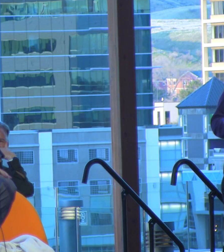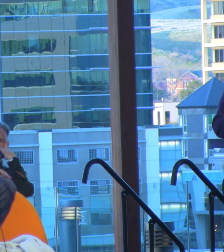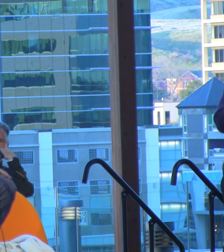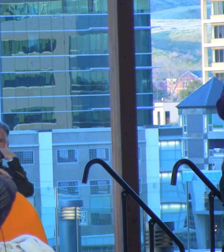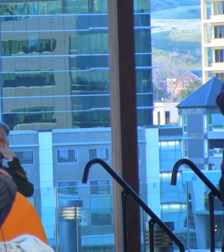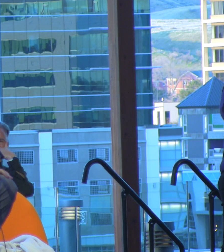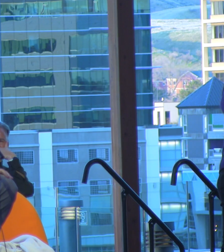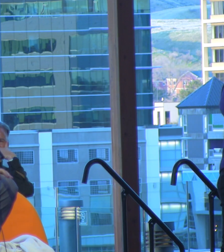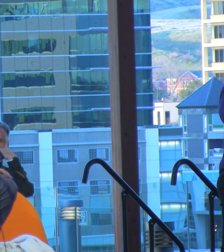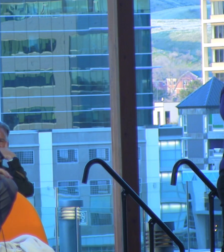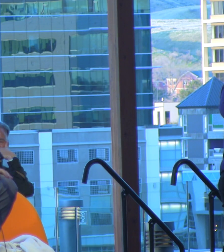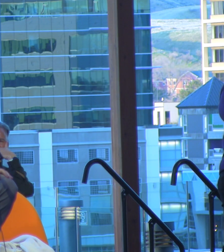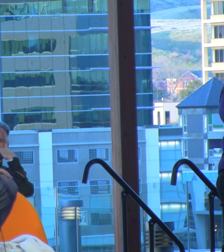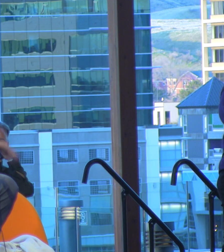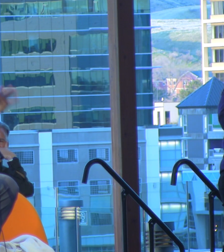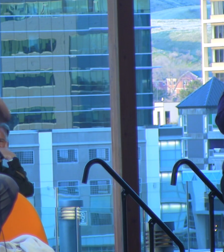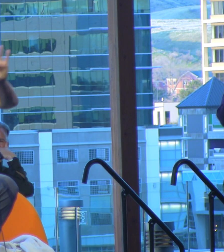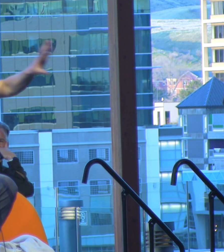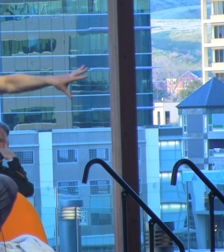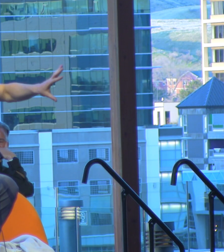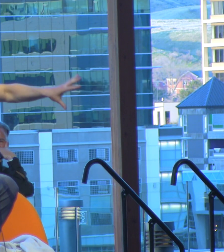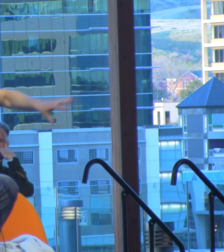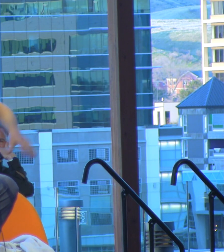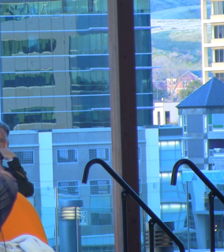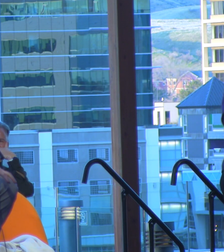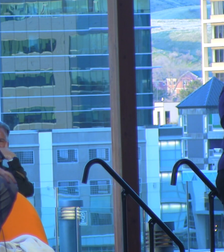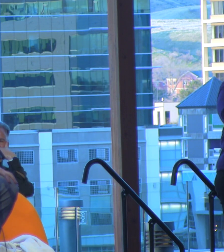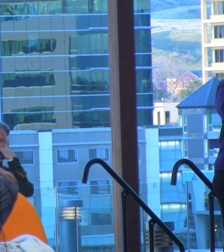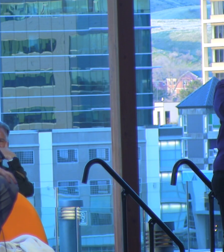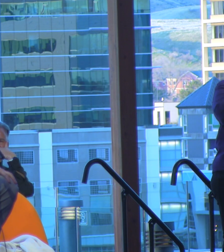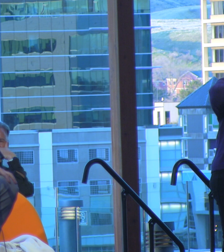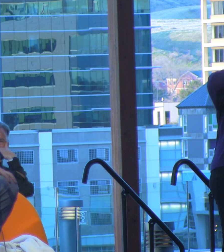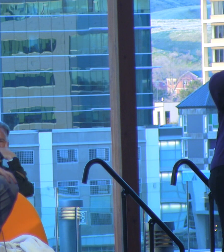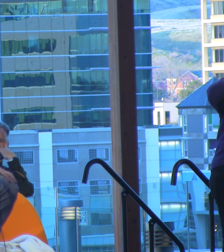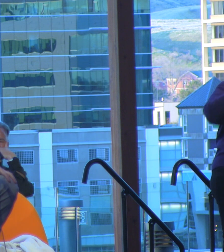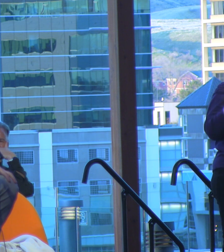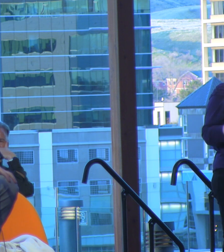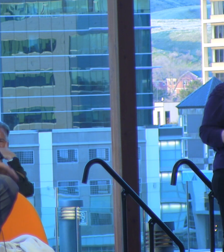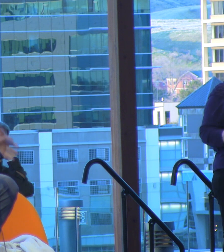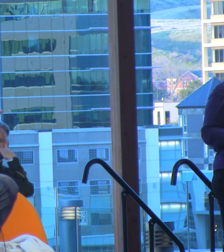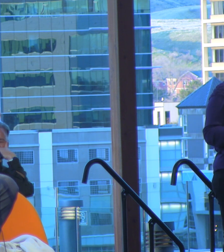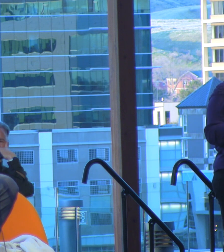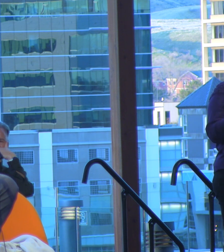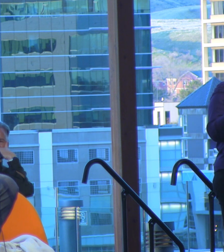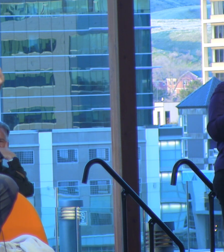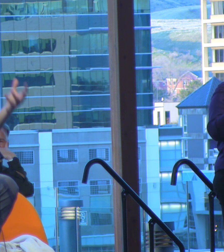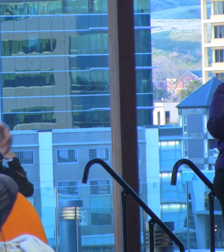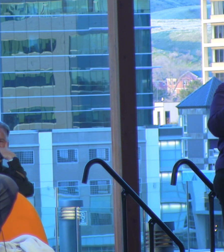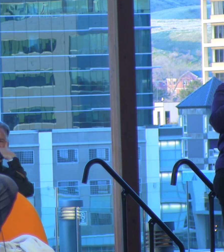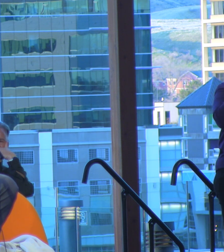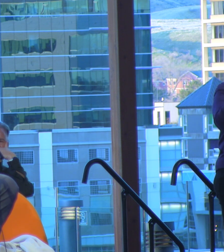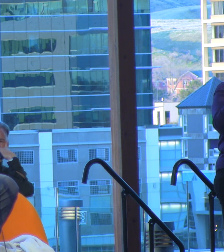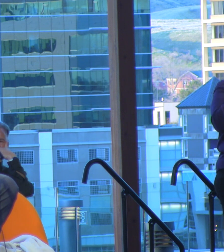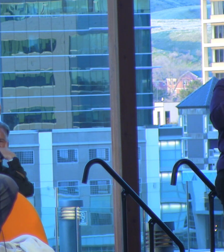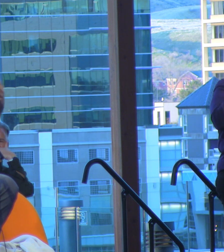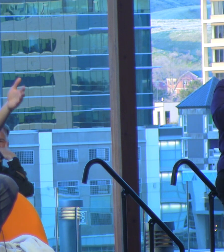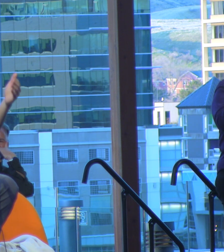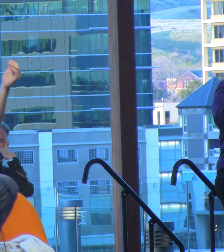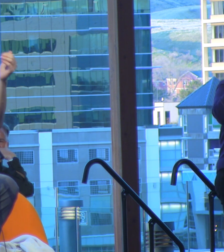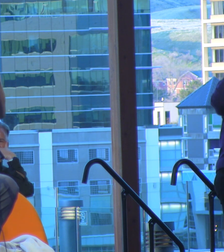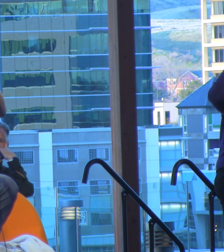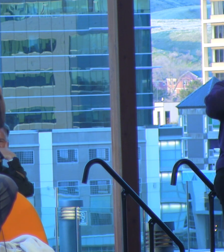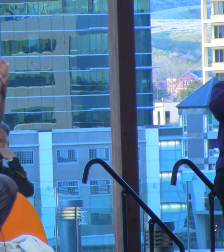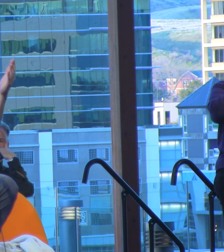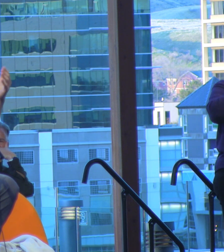this place. My house is about a half mile down the road from the center where I work. And it's not really that unusual to see a whole bunch of people, men, women,